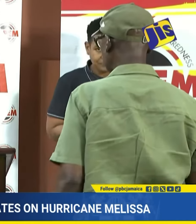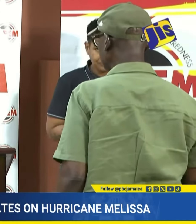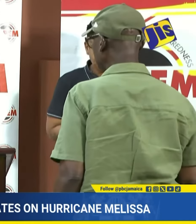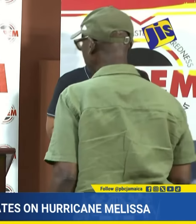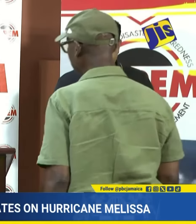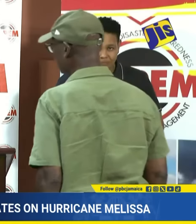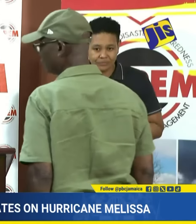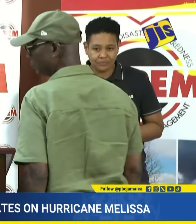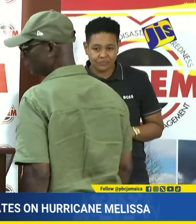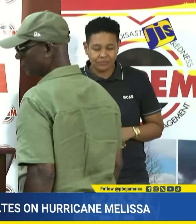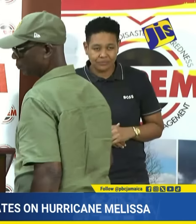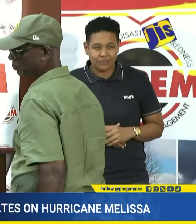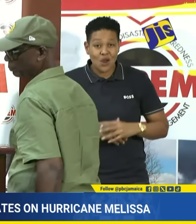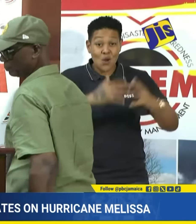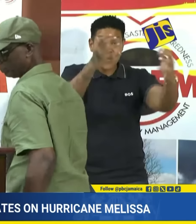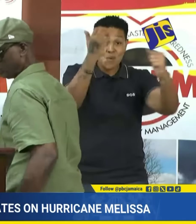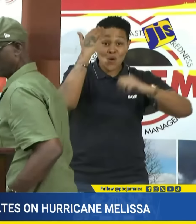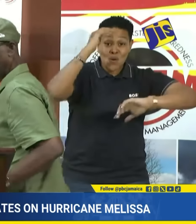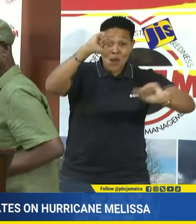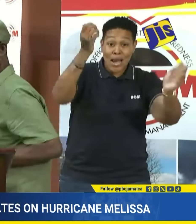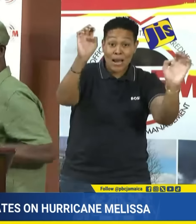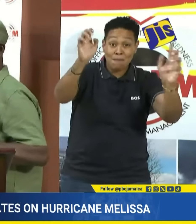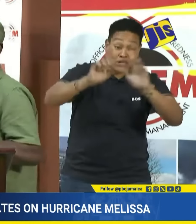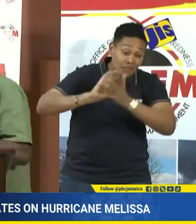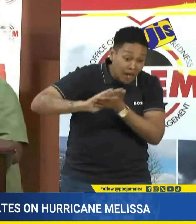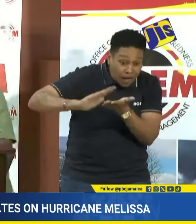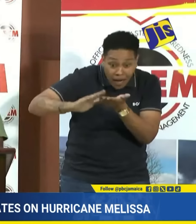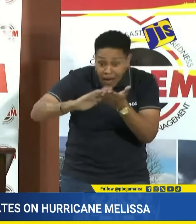that will be done in that area, and if not, what should they do?